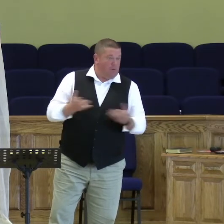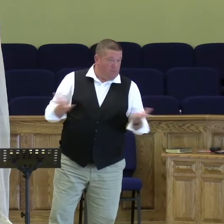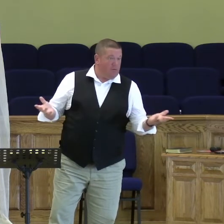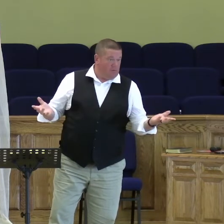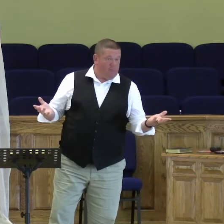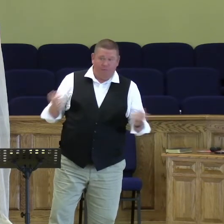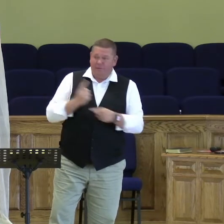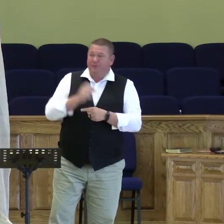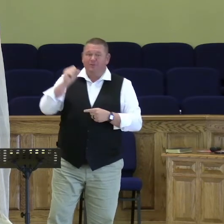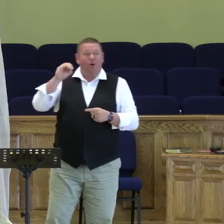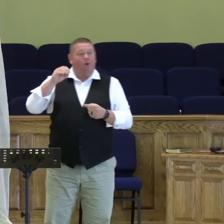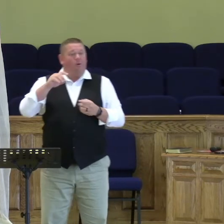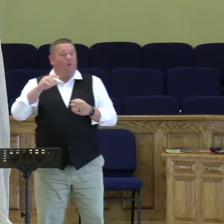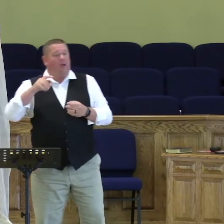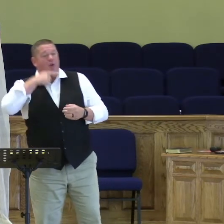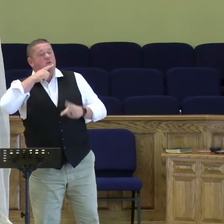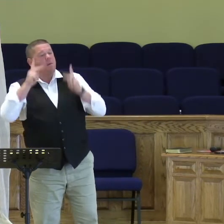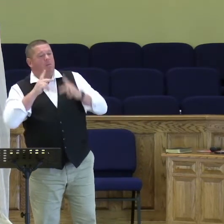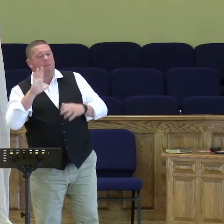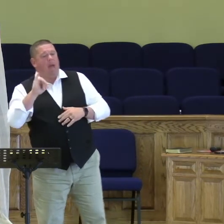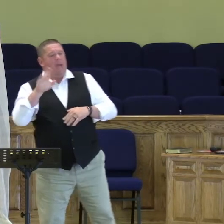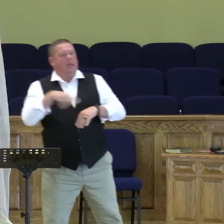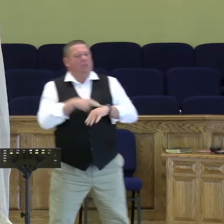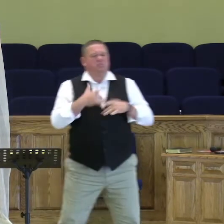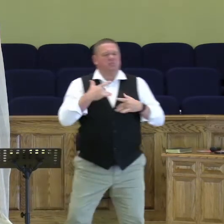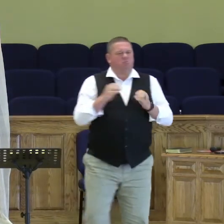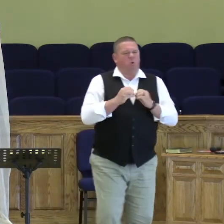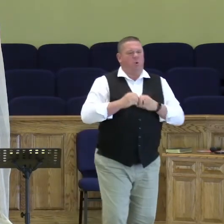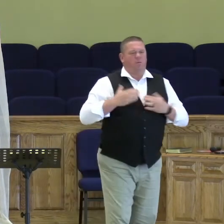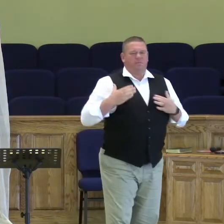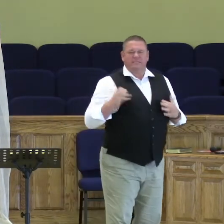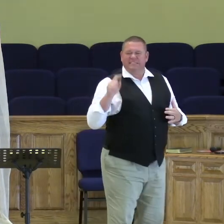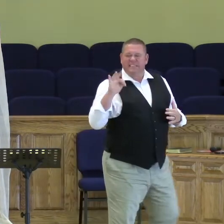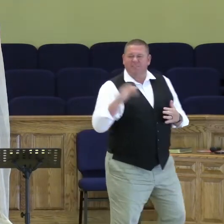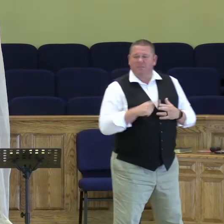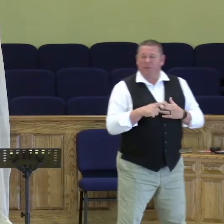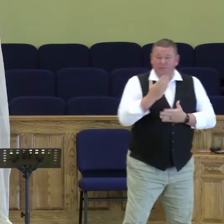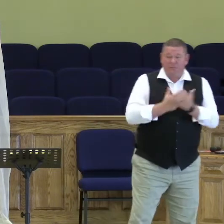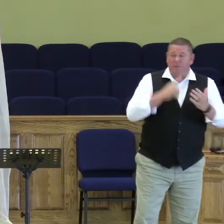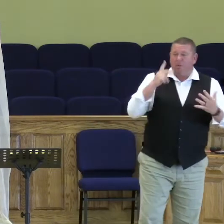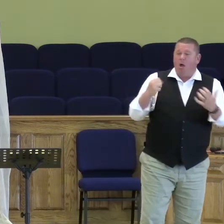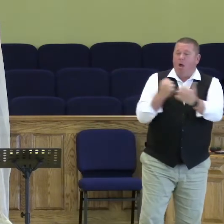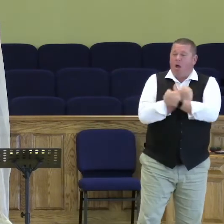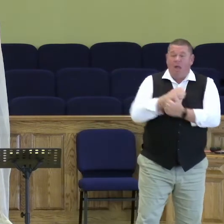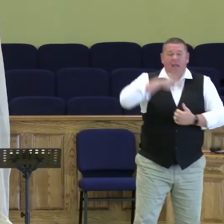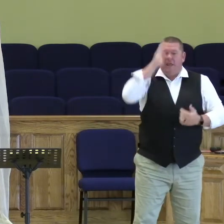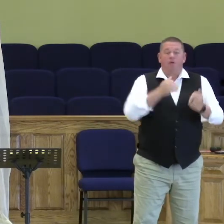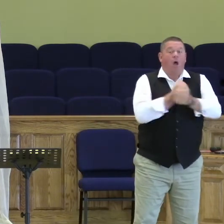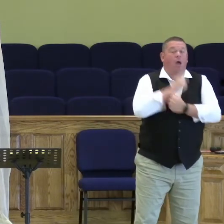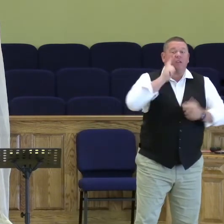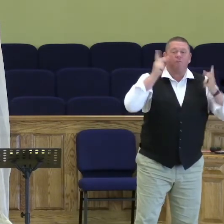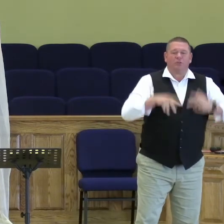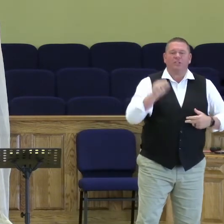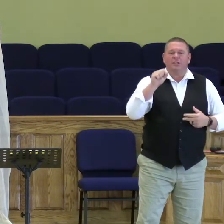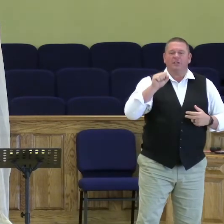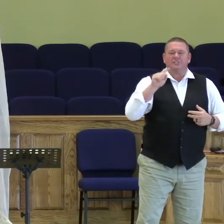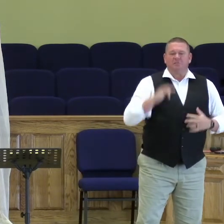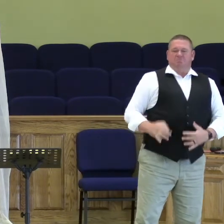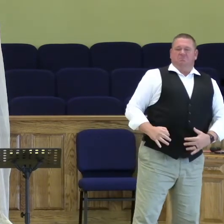honestly, right? So hearing people by nature tend to be more, you know, stiff when it comes to hugs. But deaf